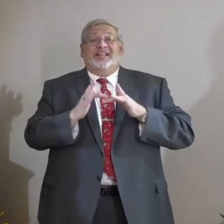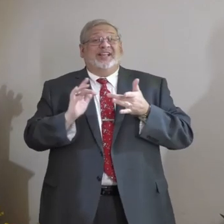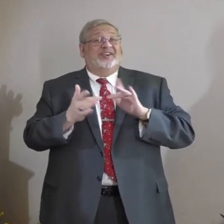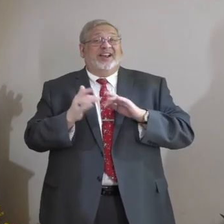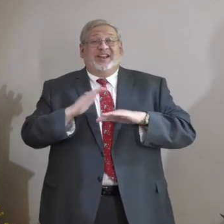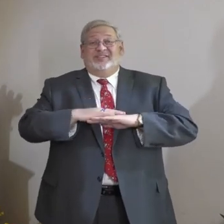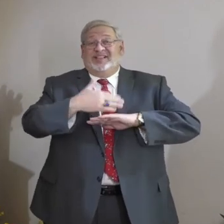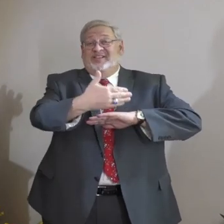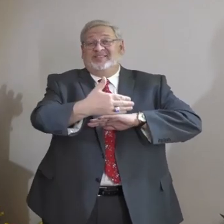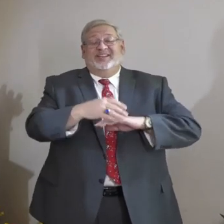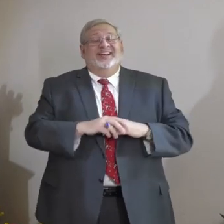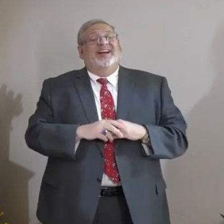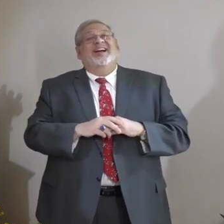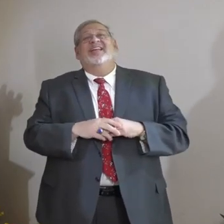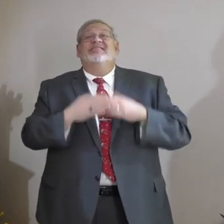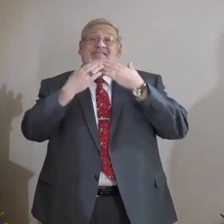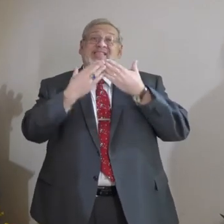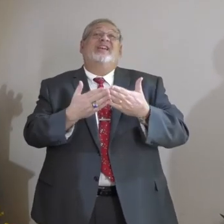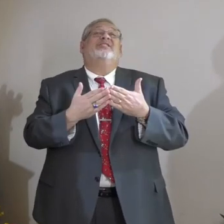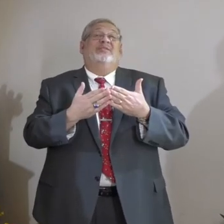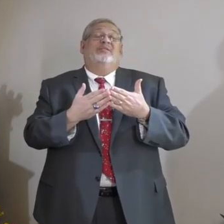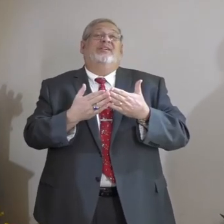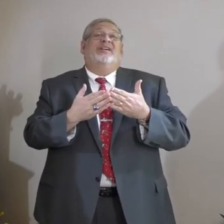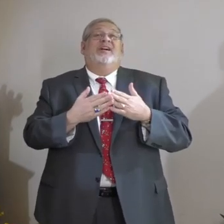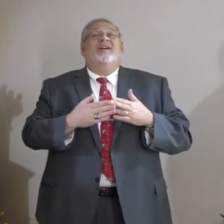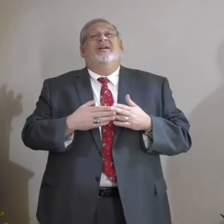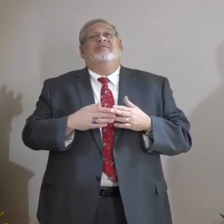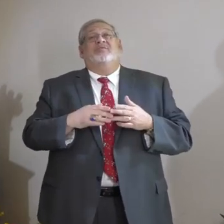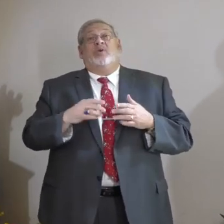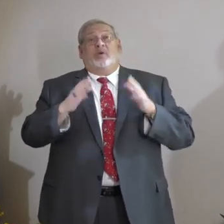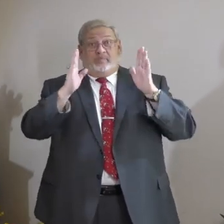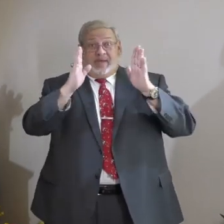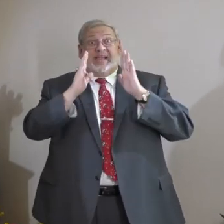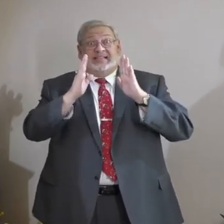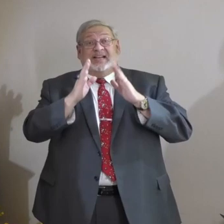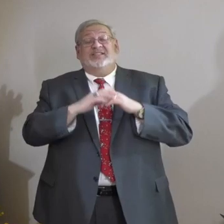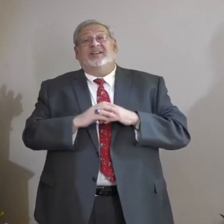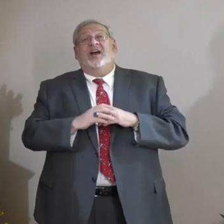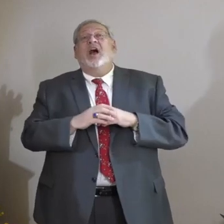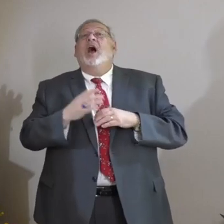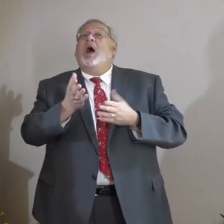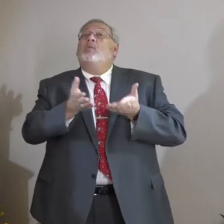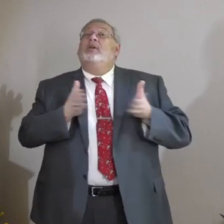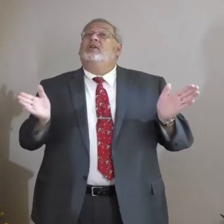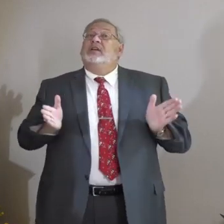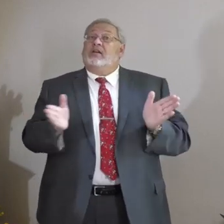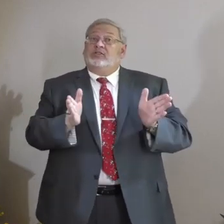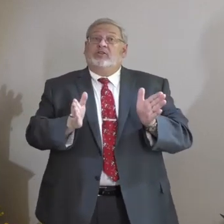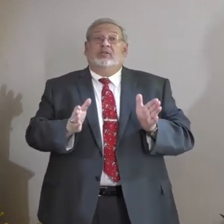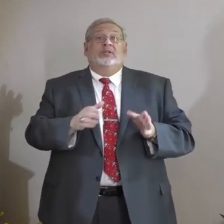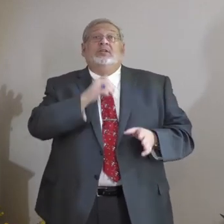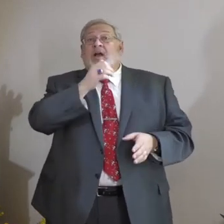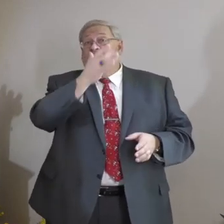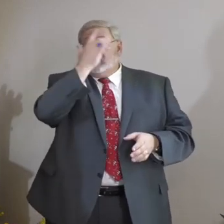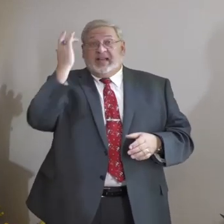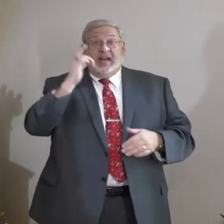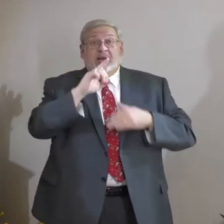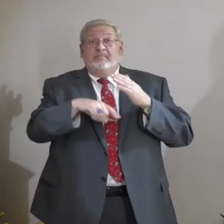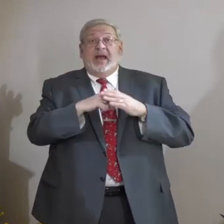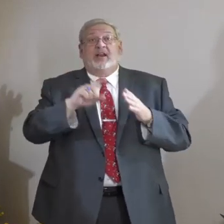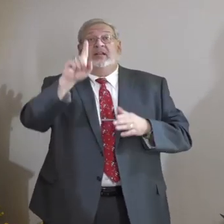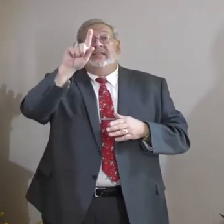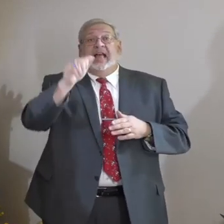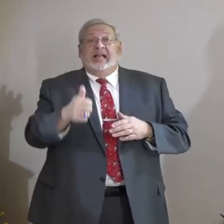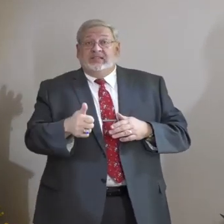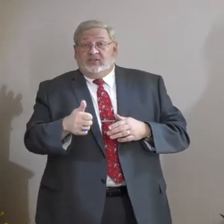internet. Certainly thank you for paying attention. Want to encourage you, don't forget about your tithes